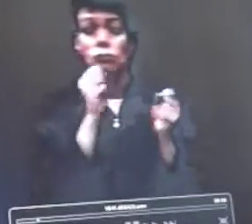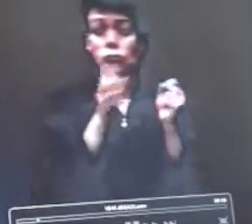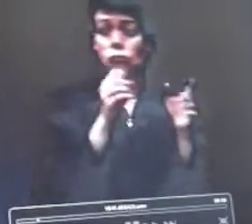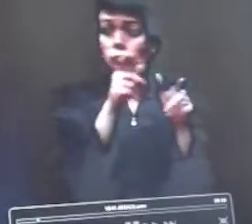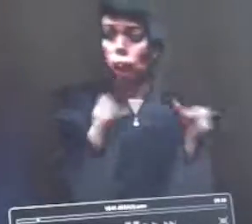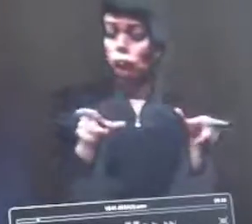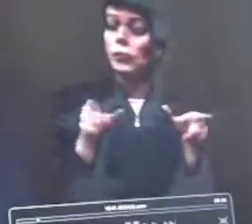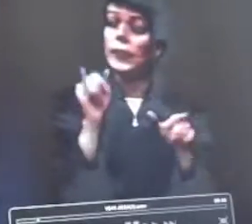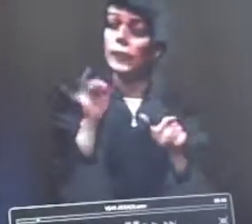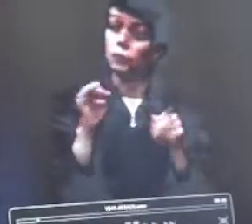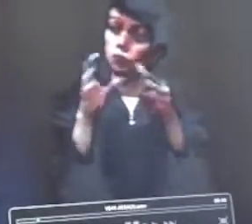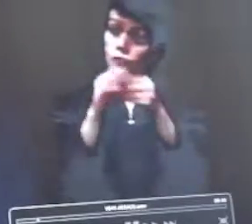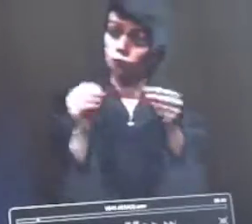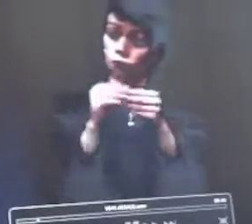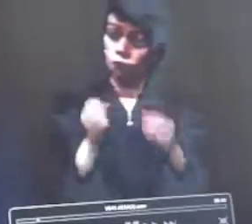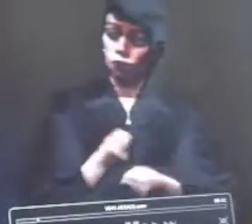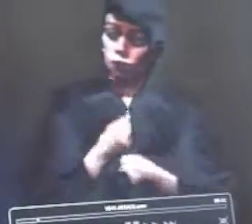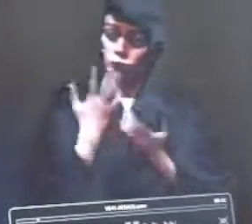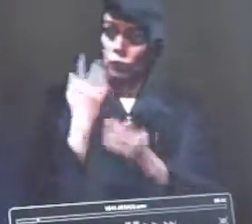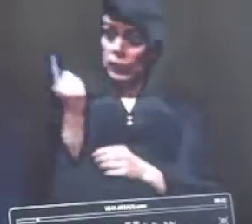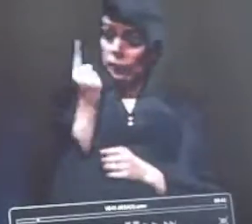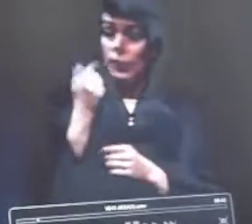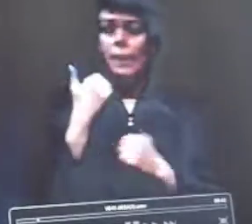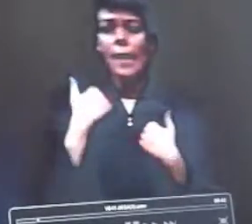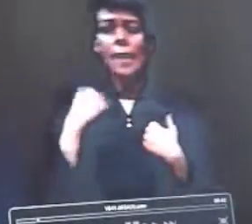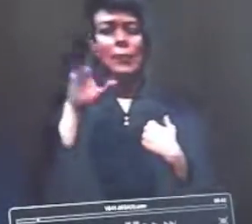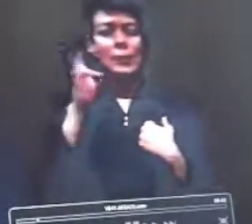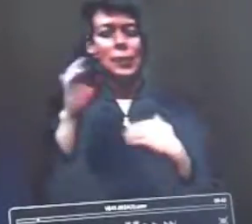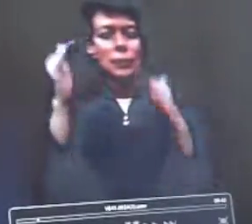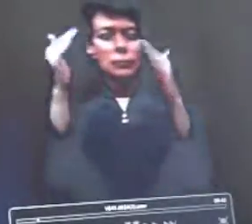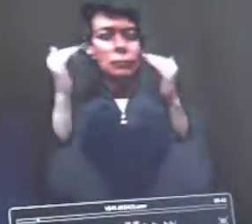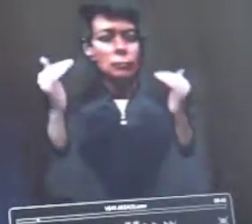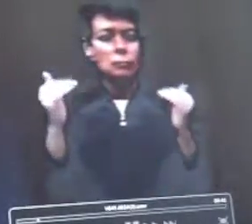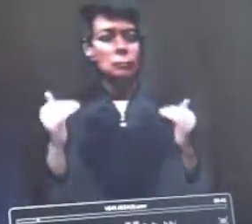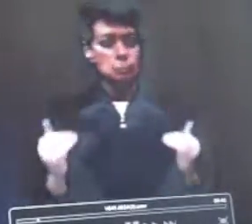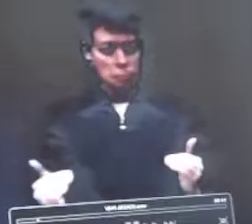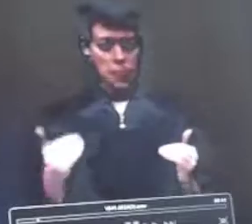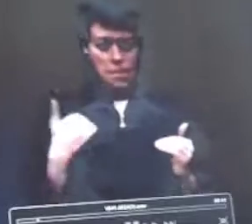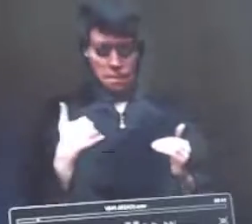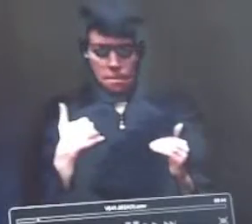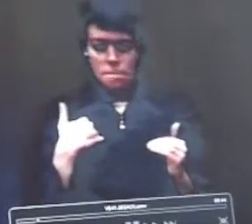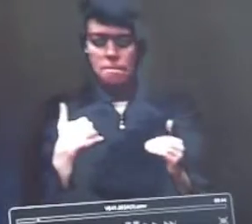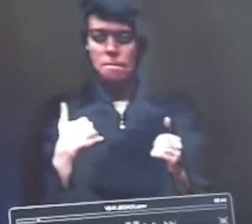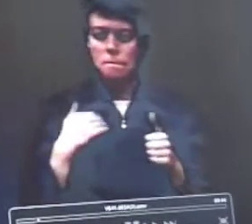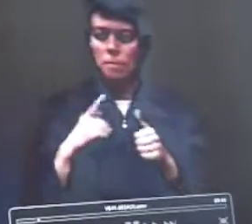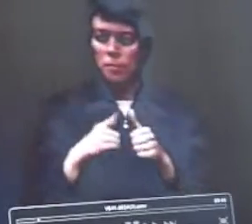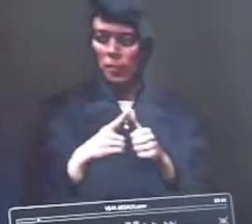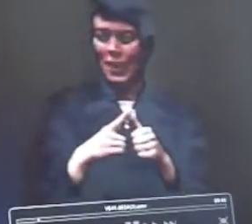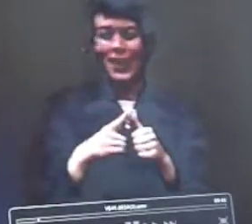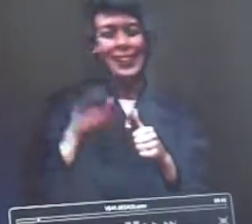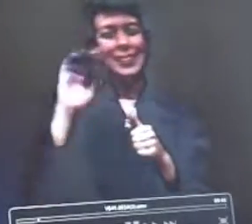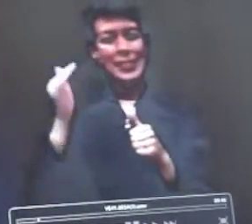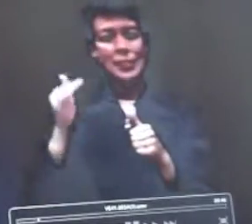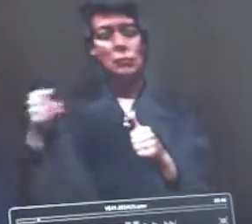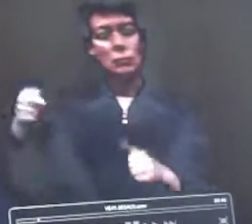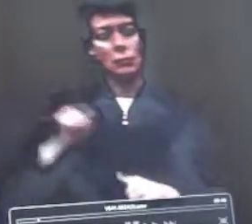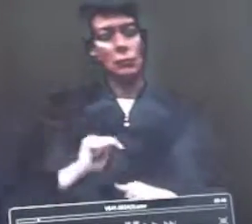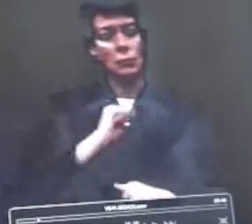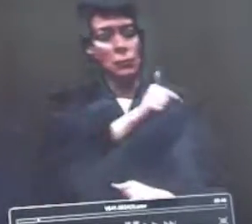A narrative in spoken language, there are 7 different levels of speaking in narrative. It